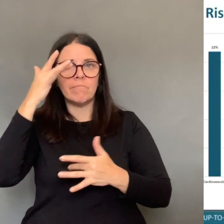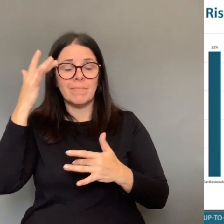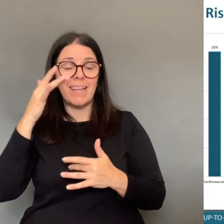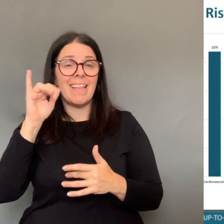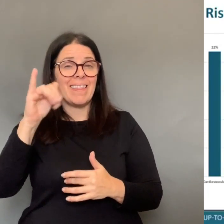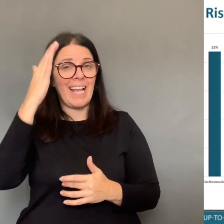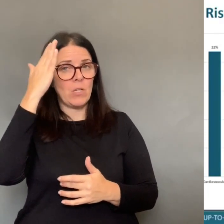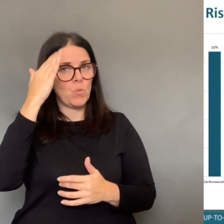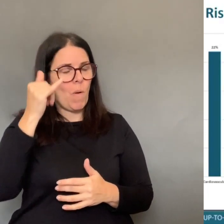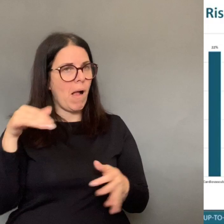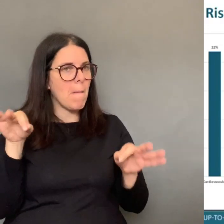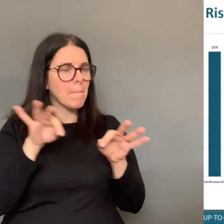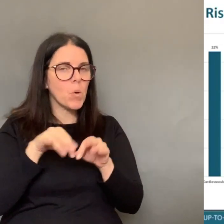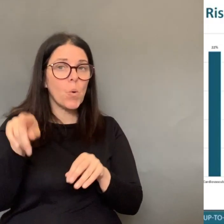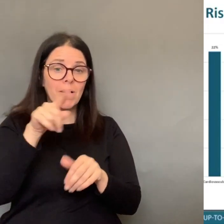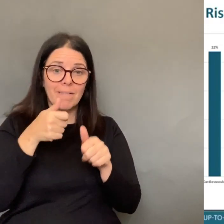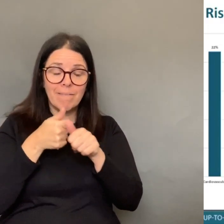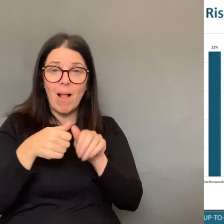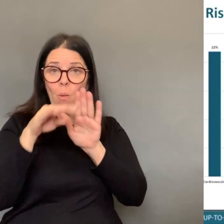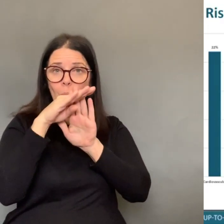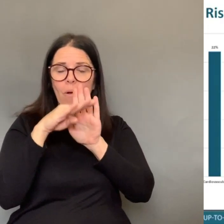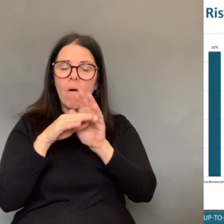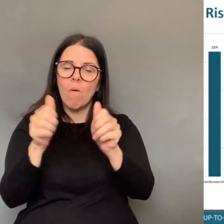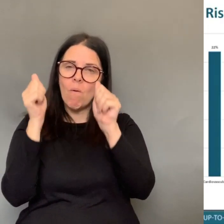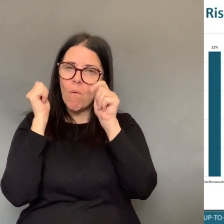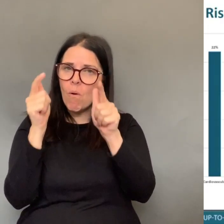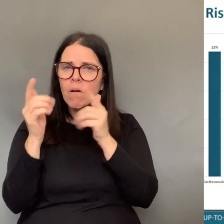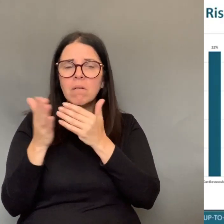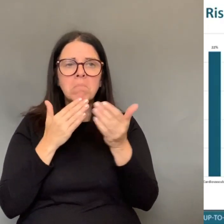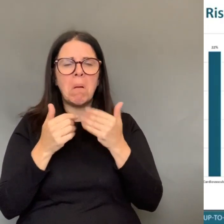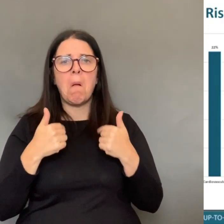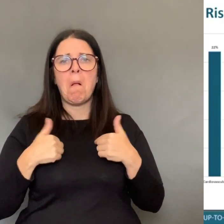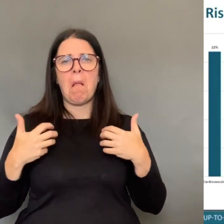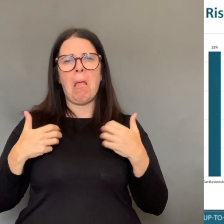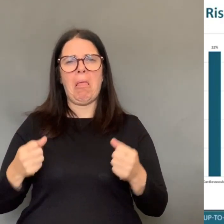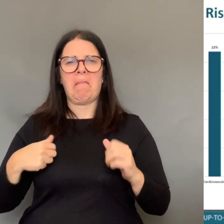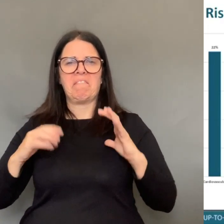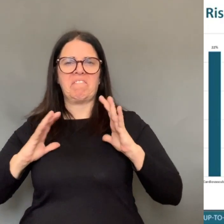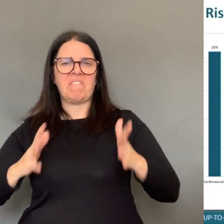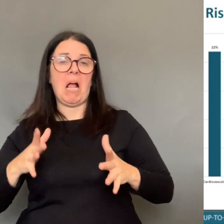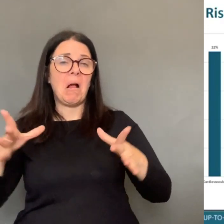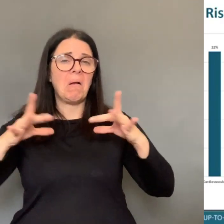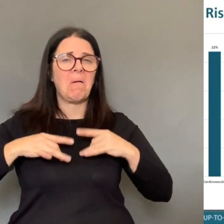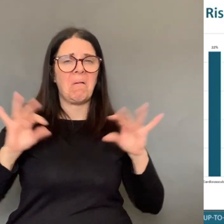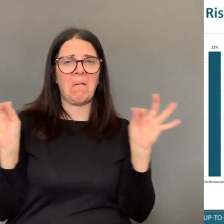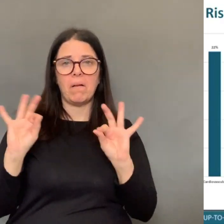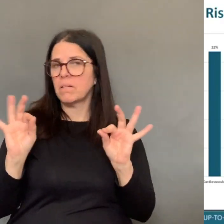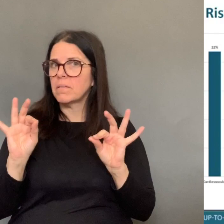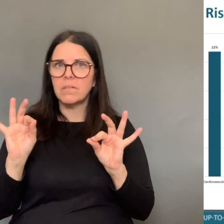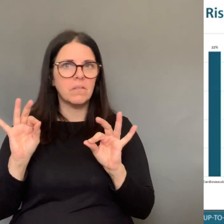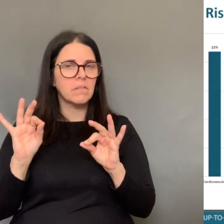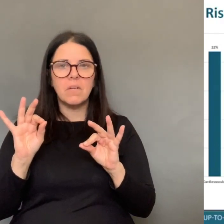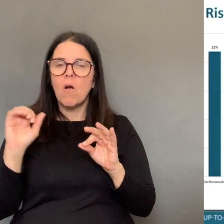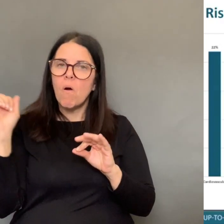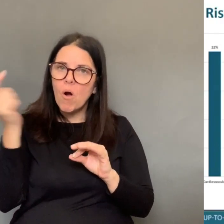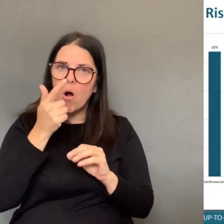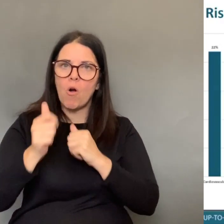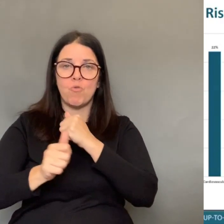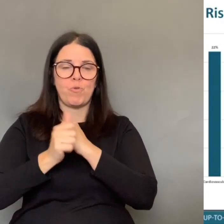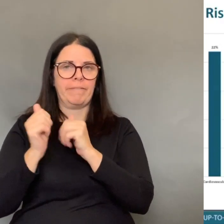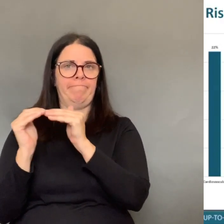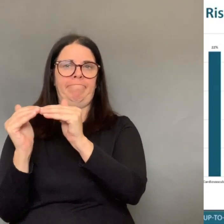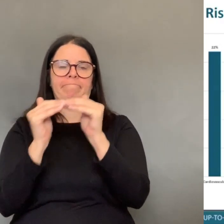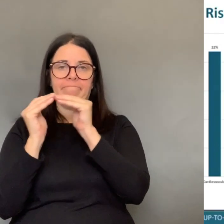risk factor is cardiovascular disease, followed by asthma, obesity, and diabetes. This is not surprising. The local health population